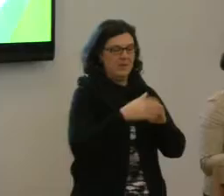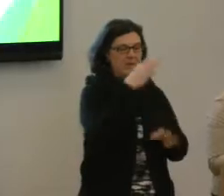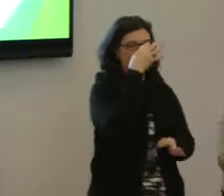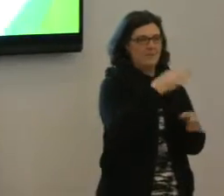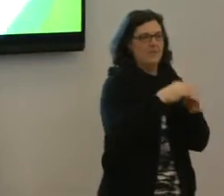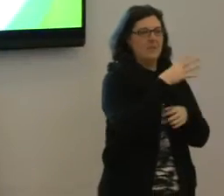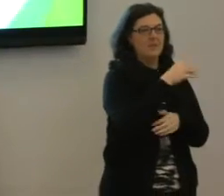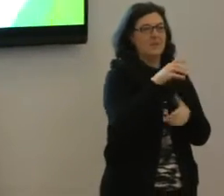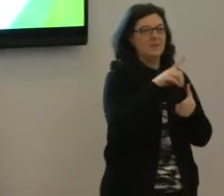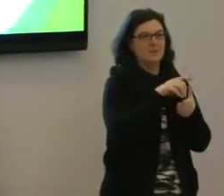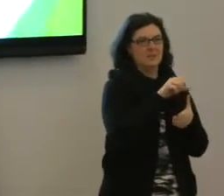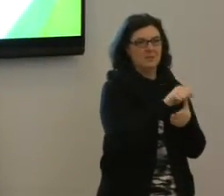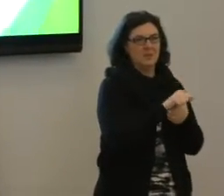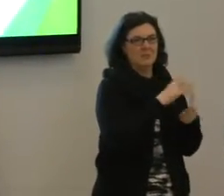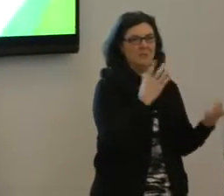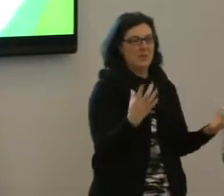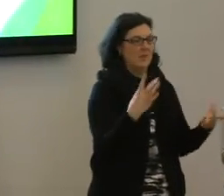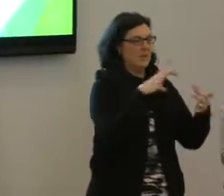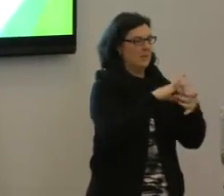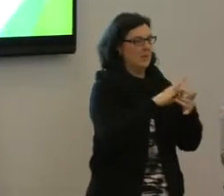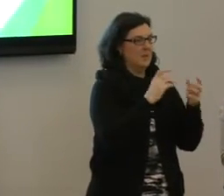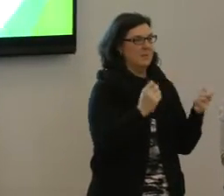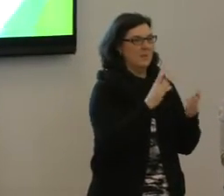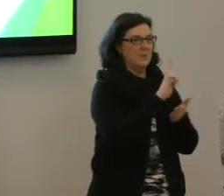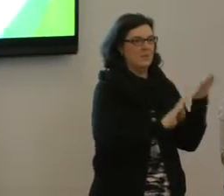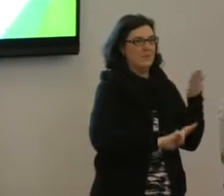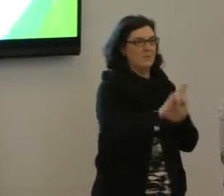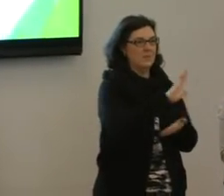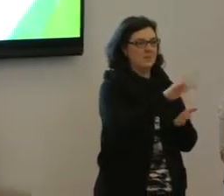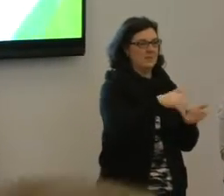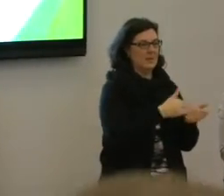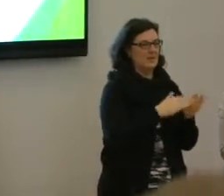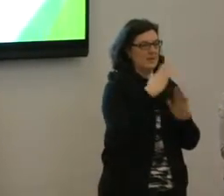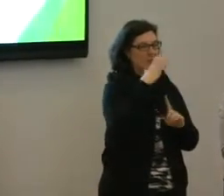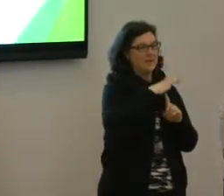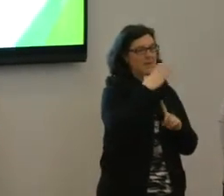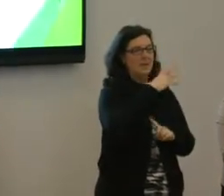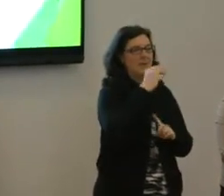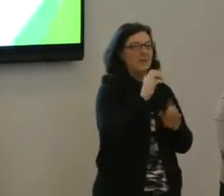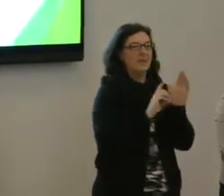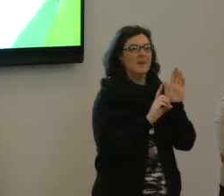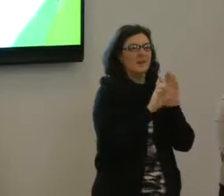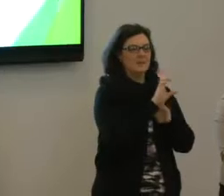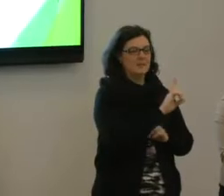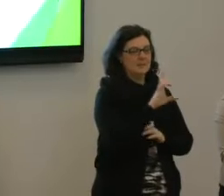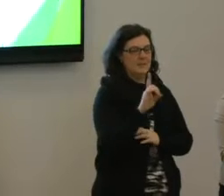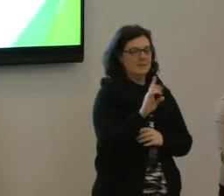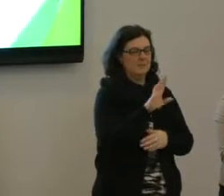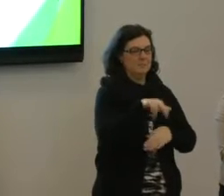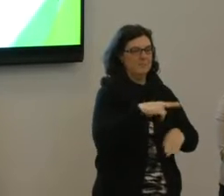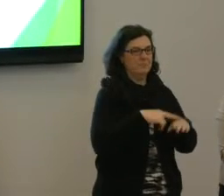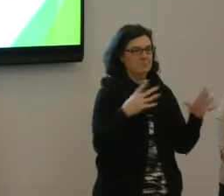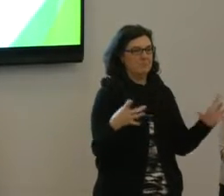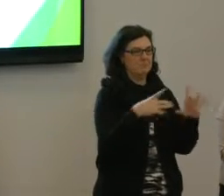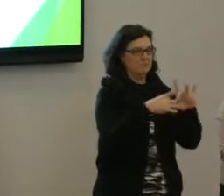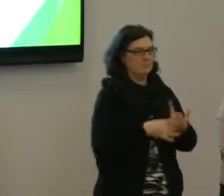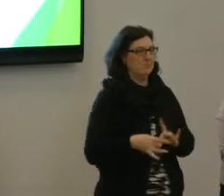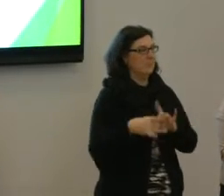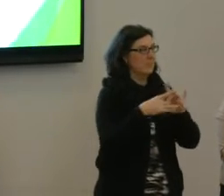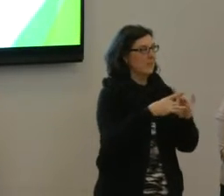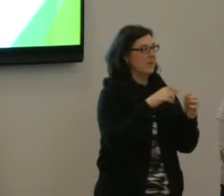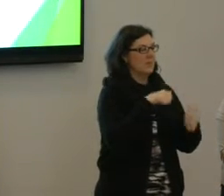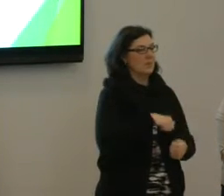and Disability, linking a number of university centers of excellence in developmental disabilities nationwide who